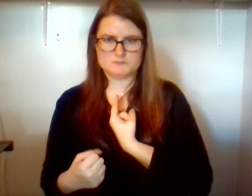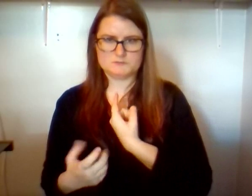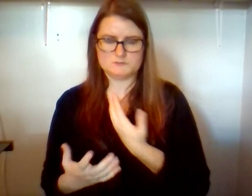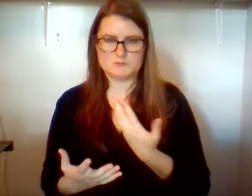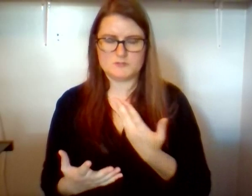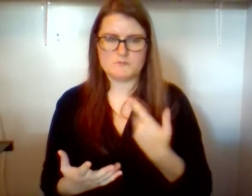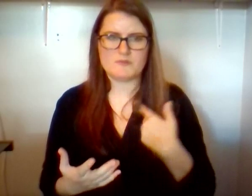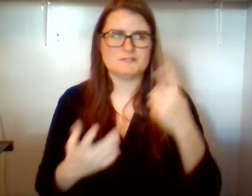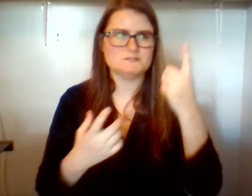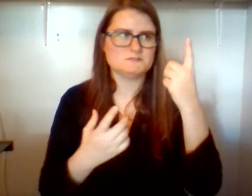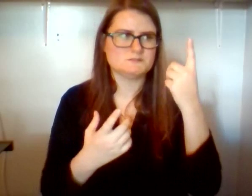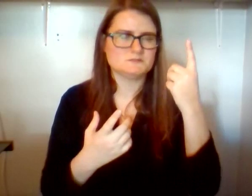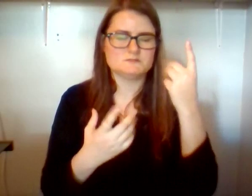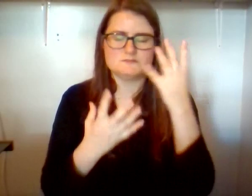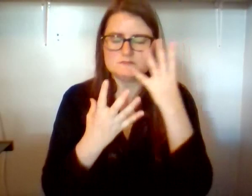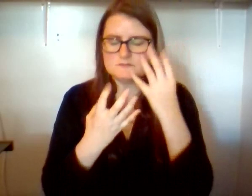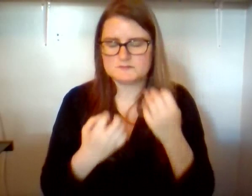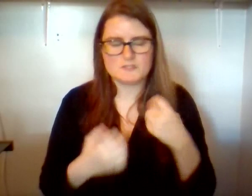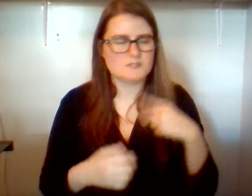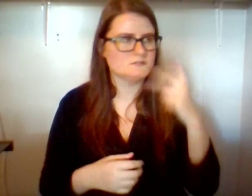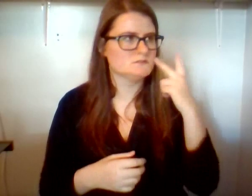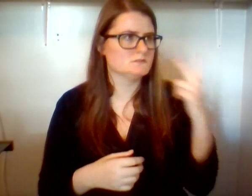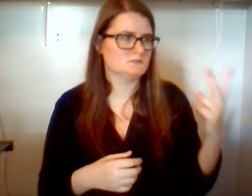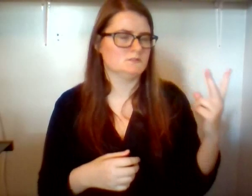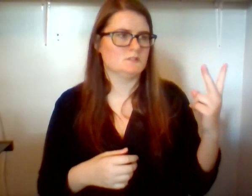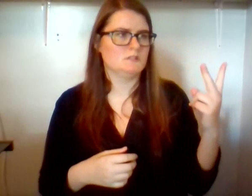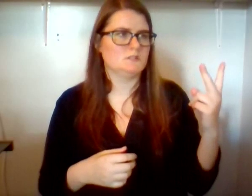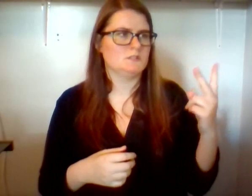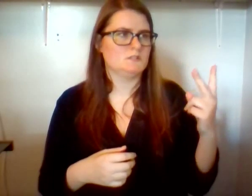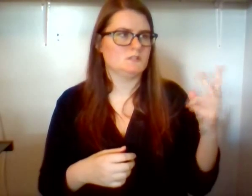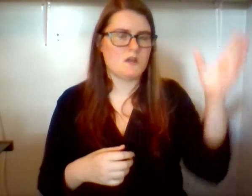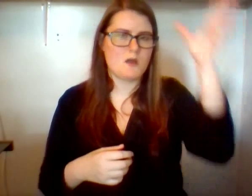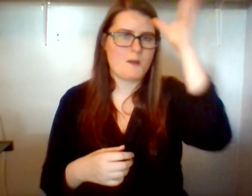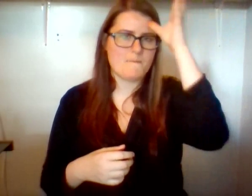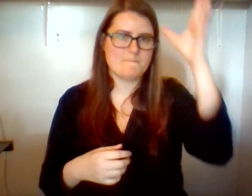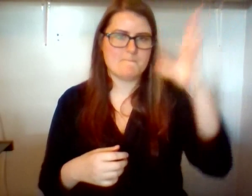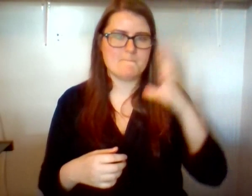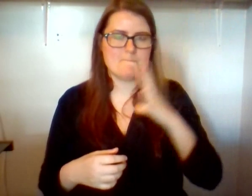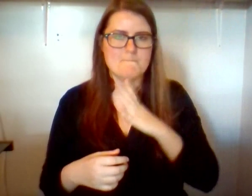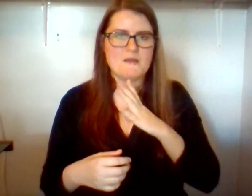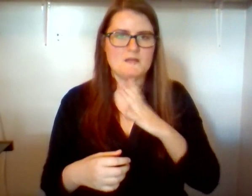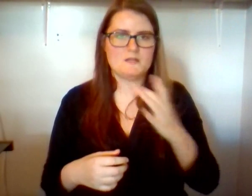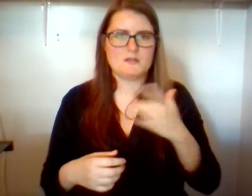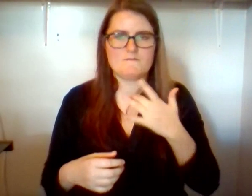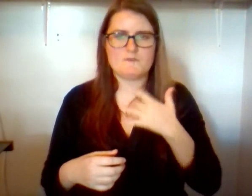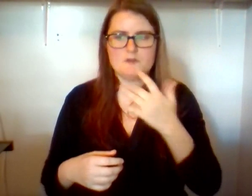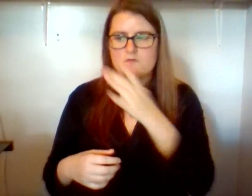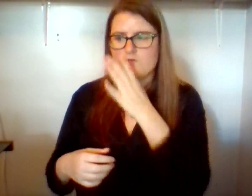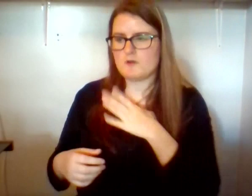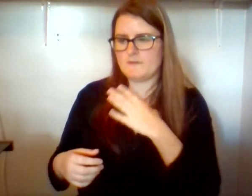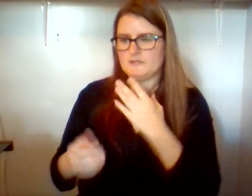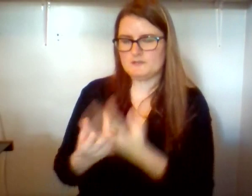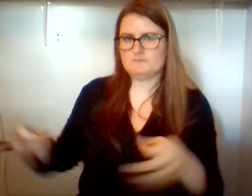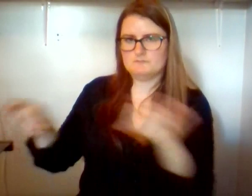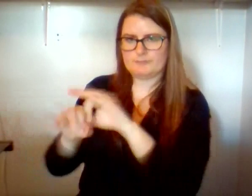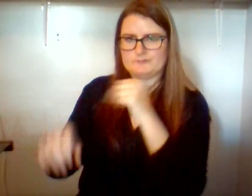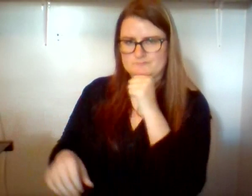by the demands of men into a more animalistic way of treating sex than in this holistic,